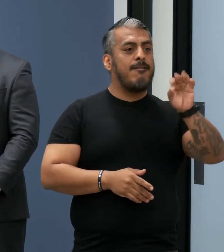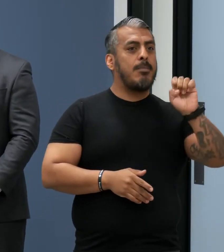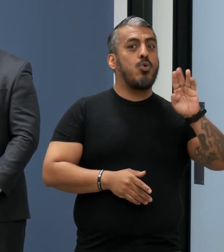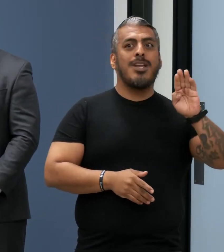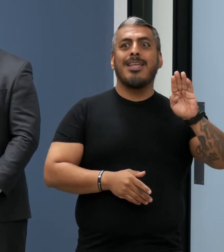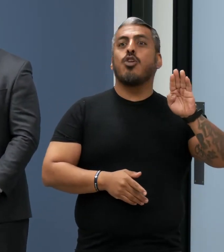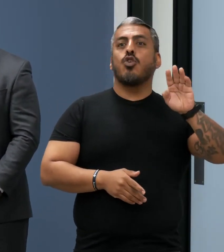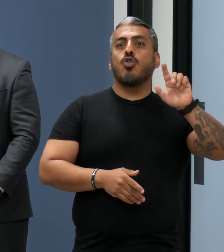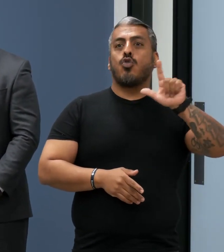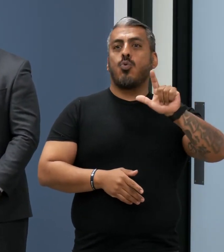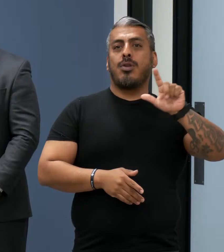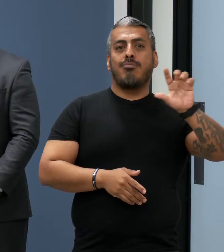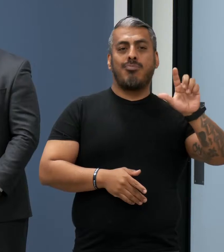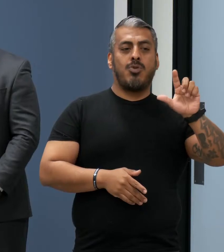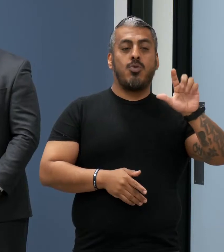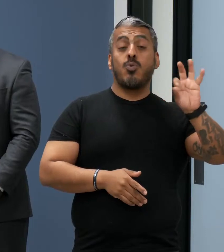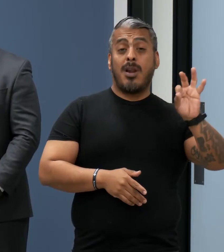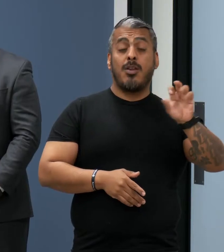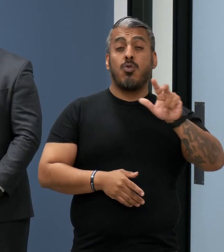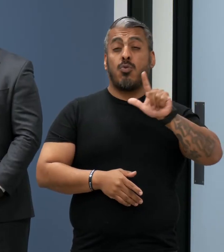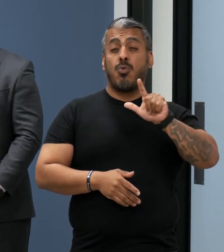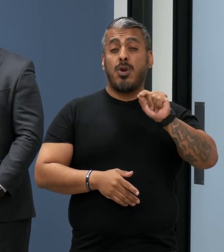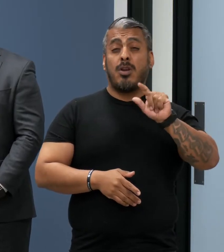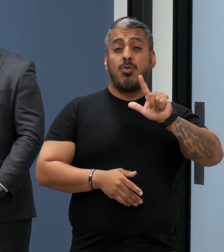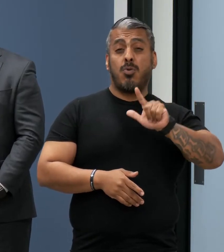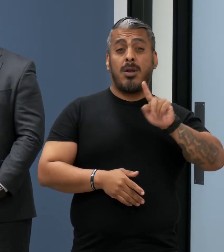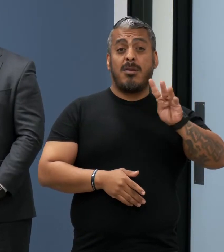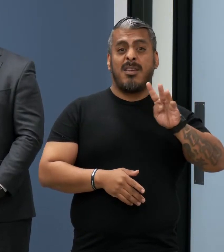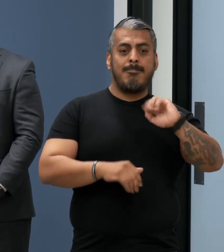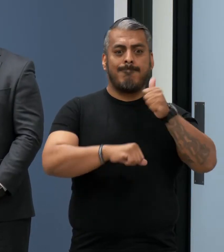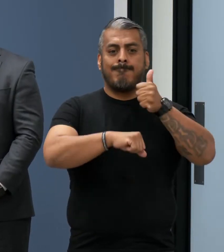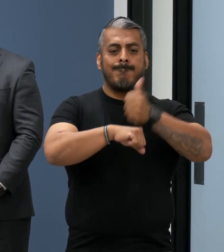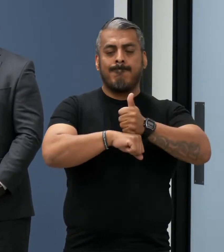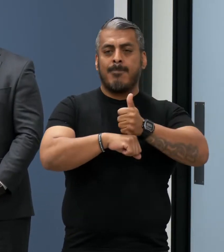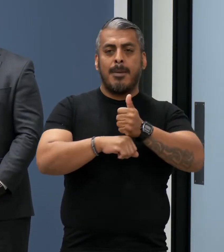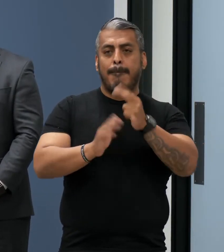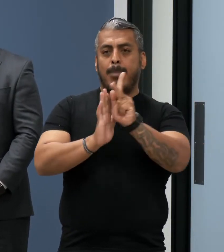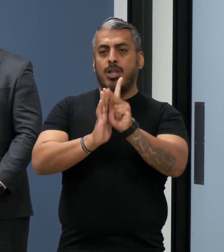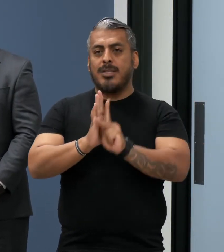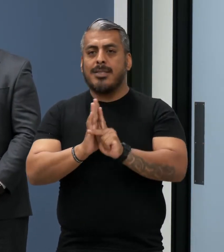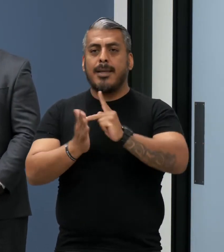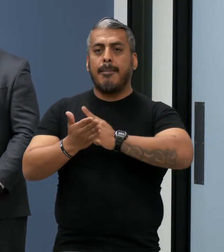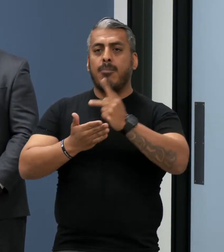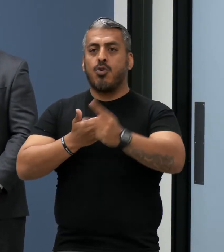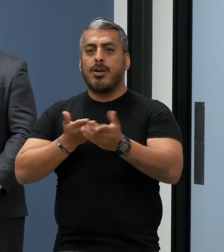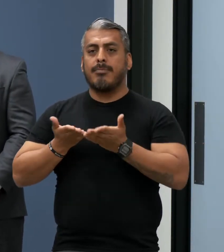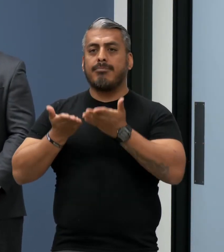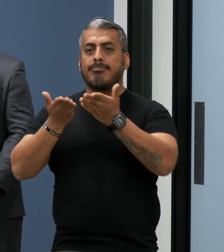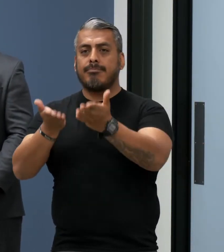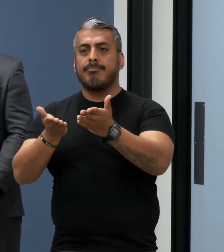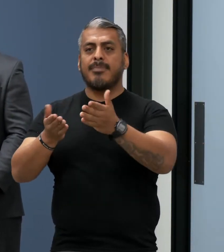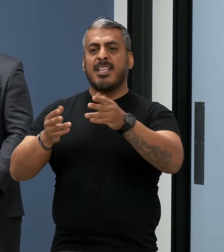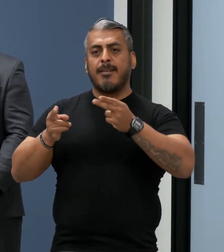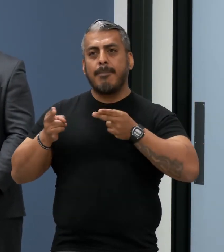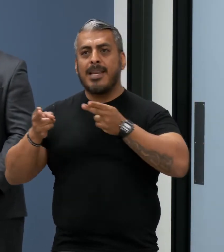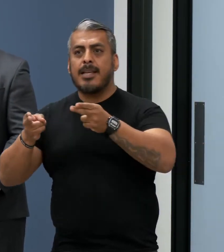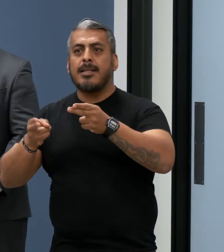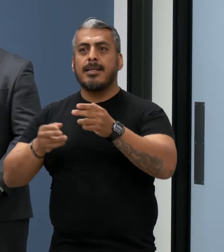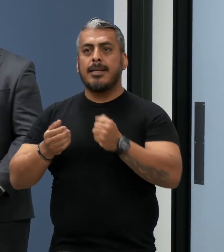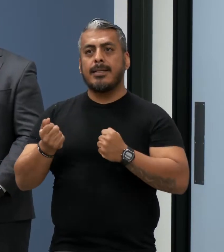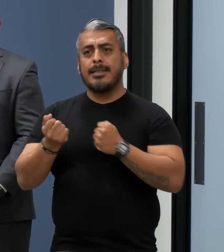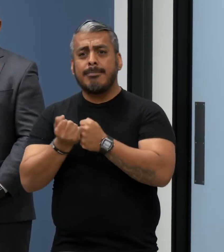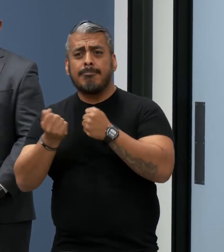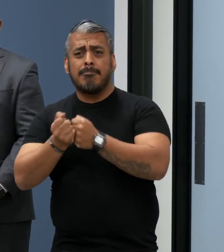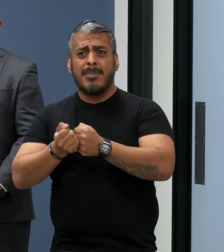29th, 2024, put into place policies and programs that provided immediate assistance